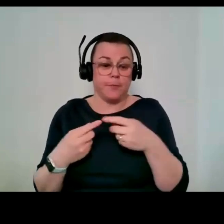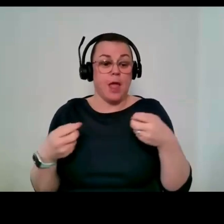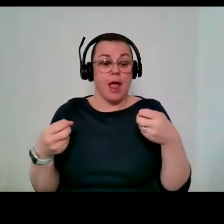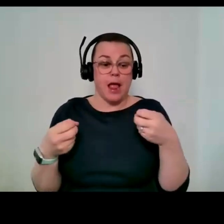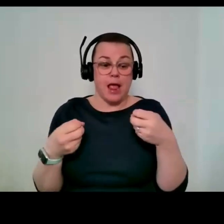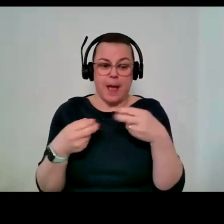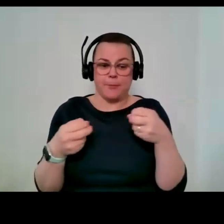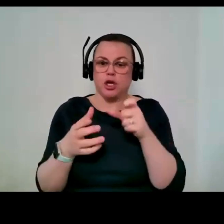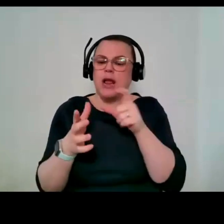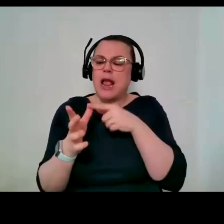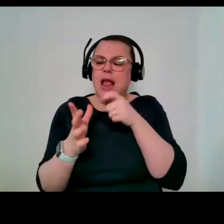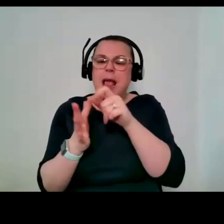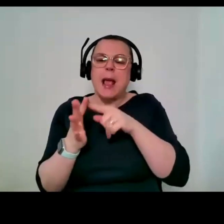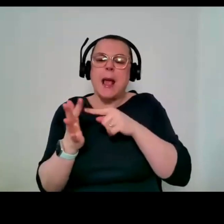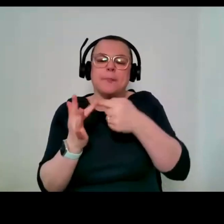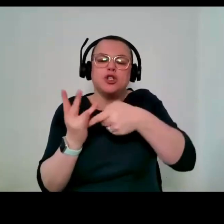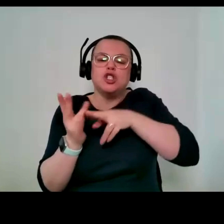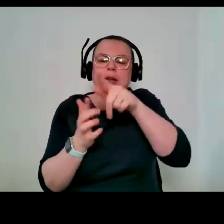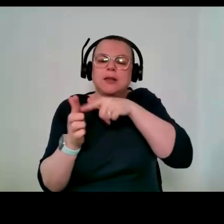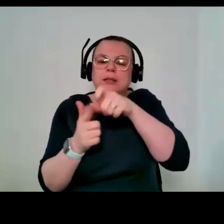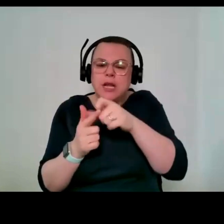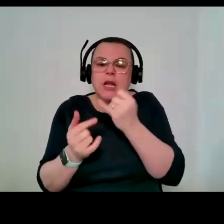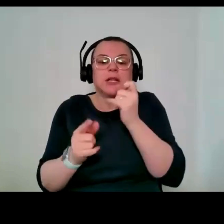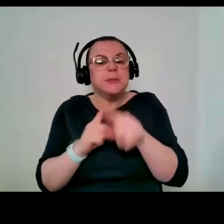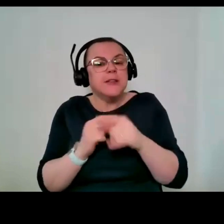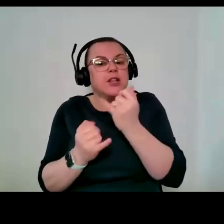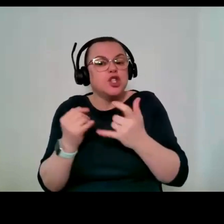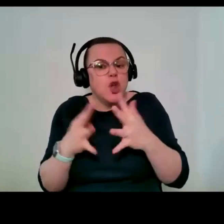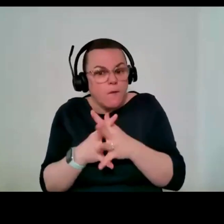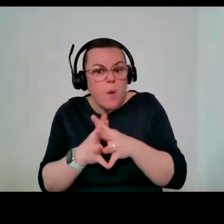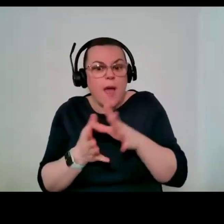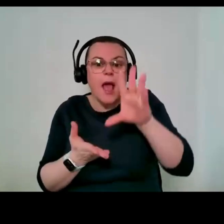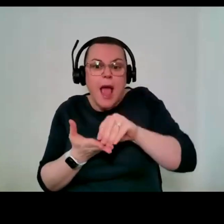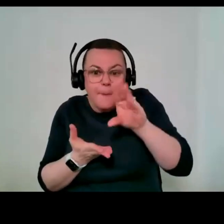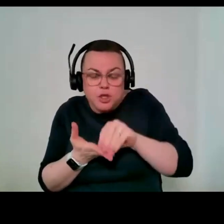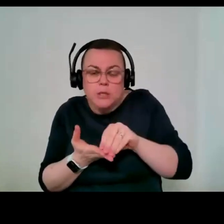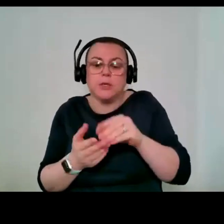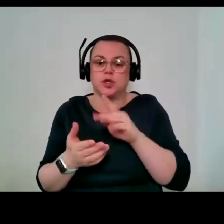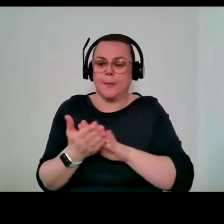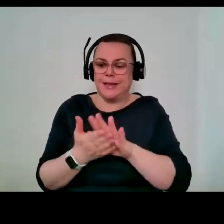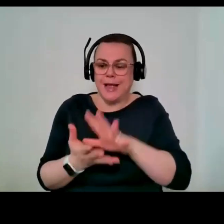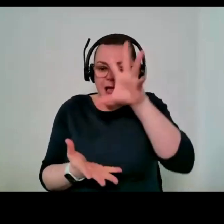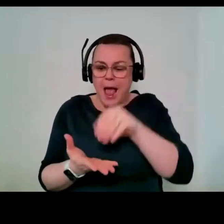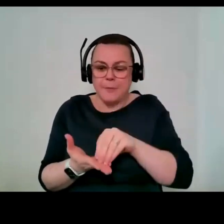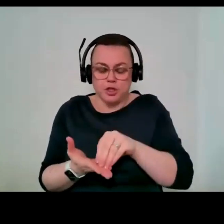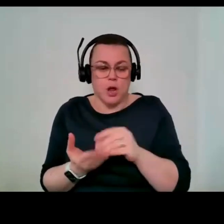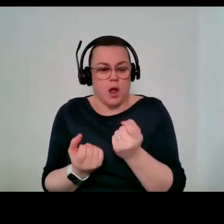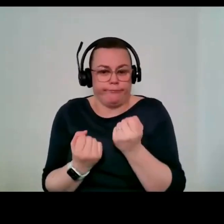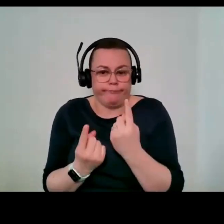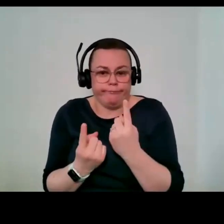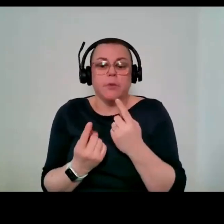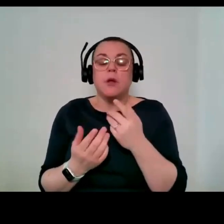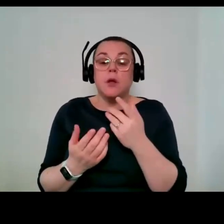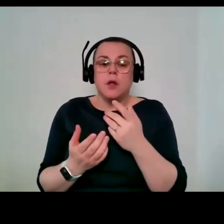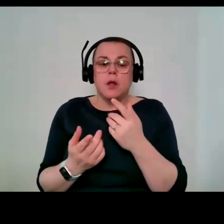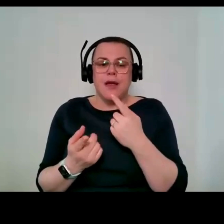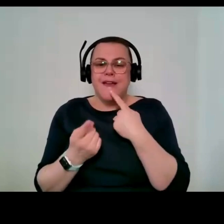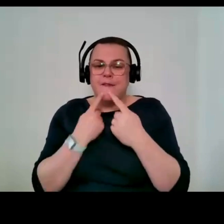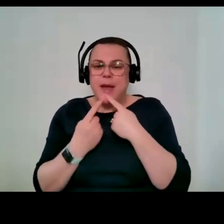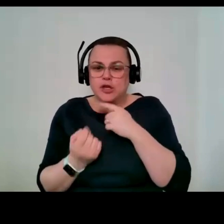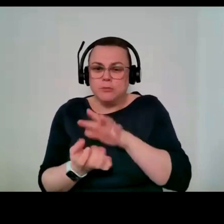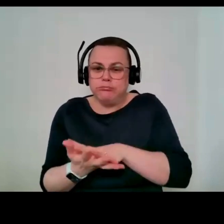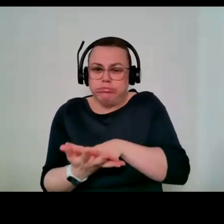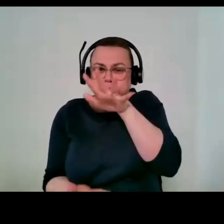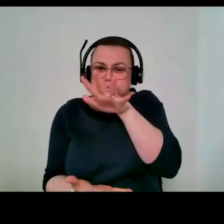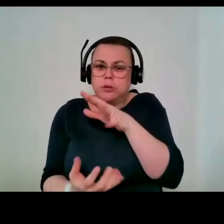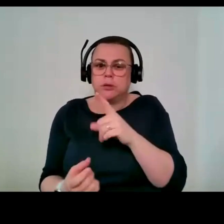is captioning and note-taking software, which helps people capture and comprehend just the piles of information which